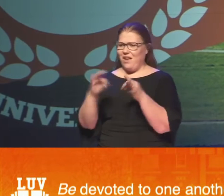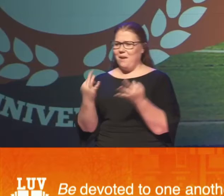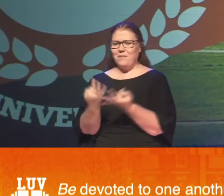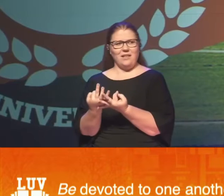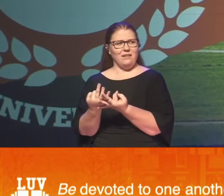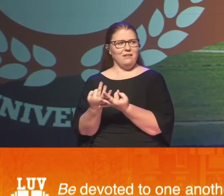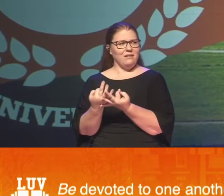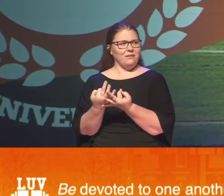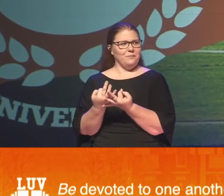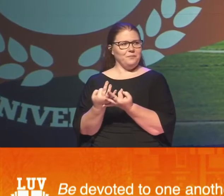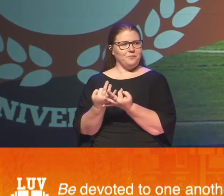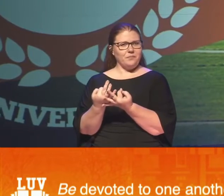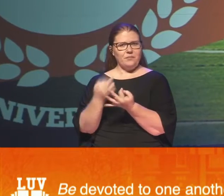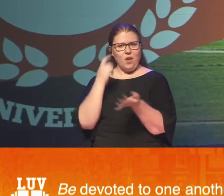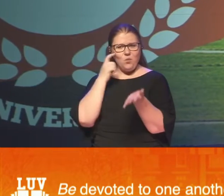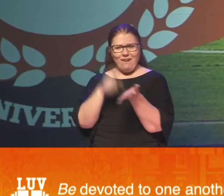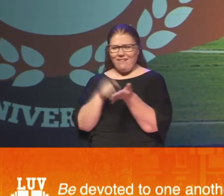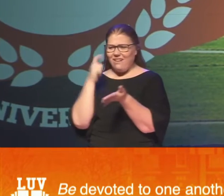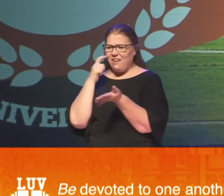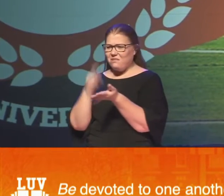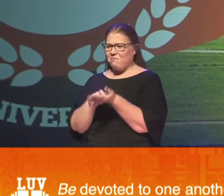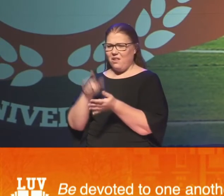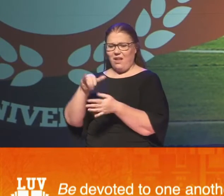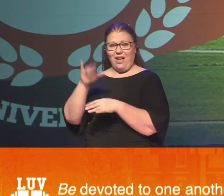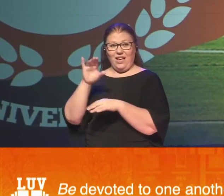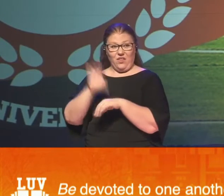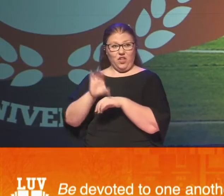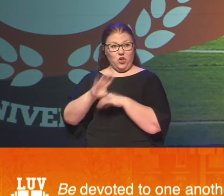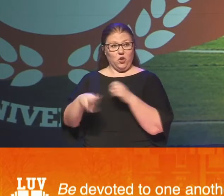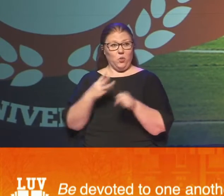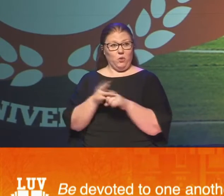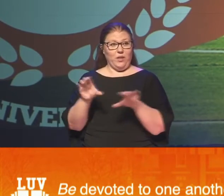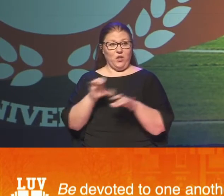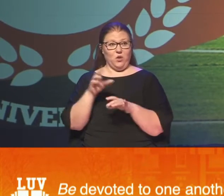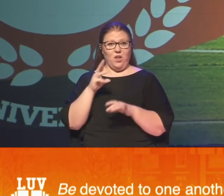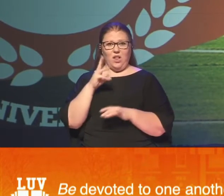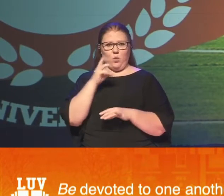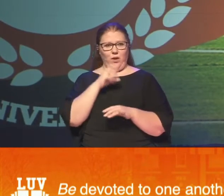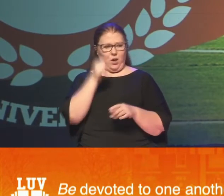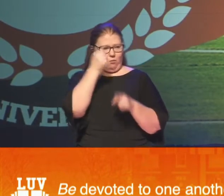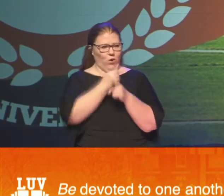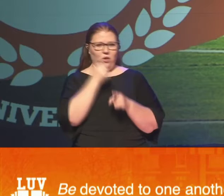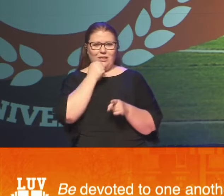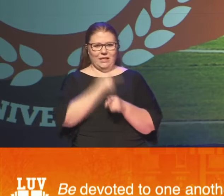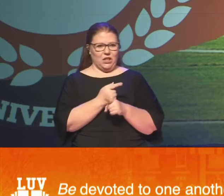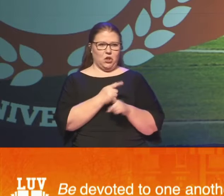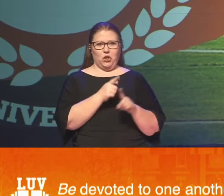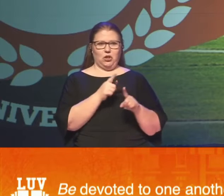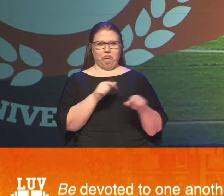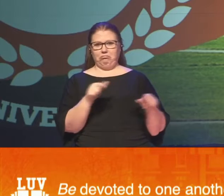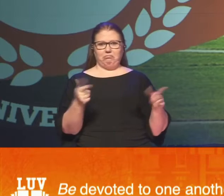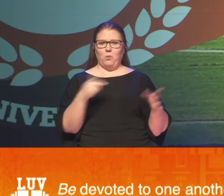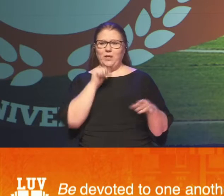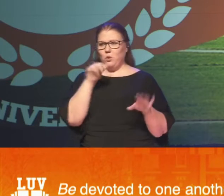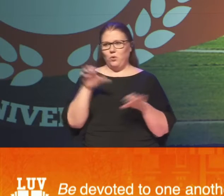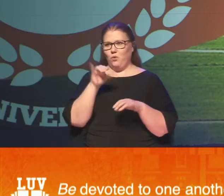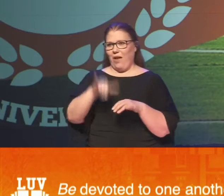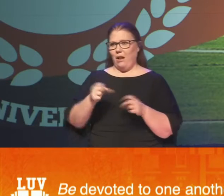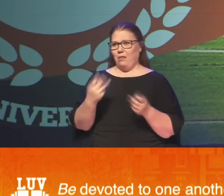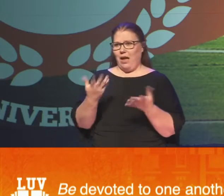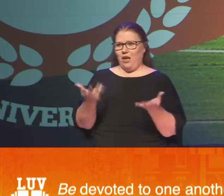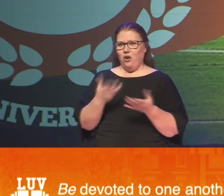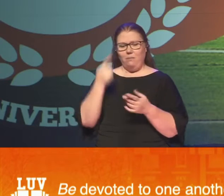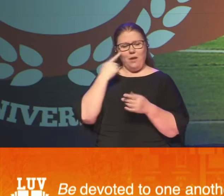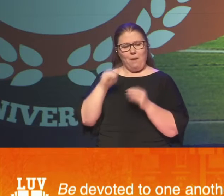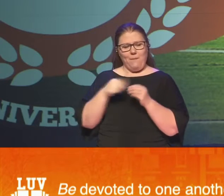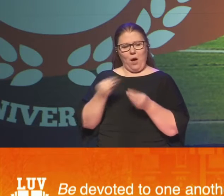right? Recognize that. That's why, like in the church world, we do that weird thing where people call each other brother and sister so-and-so. We don't really do that a whole lot here. I'm thinking about bringing